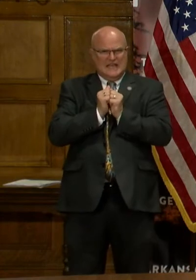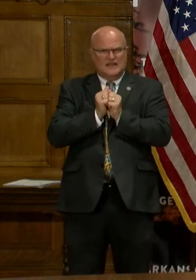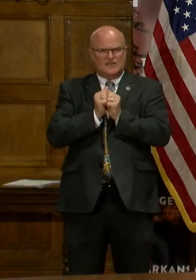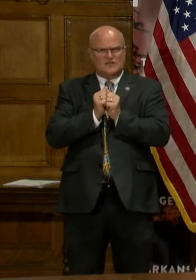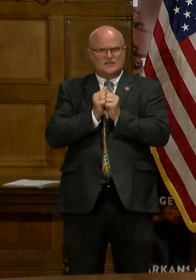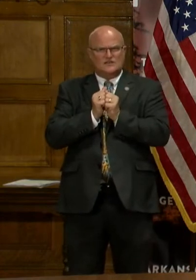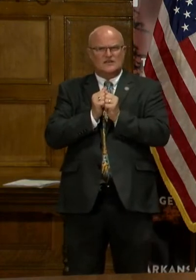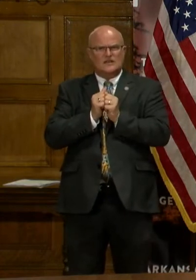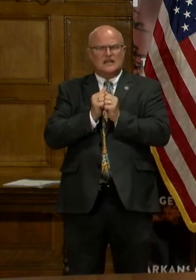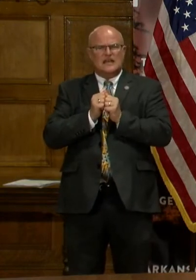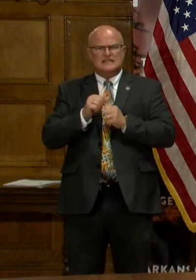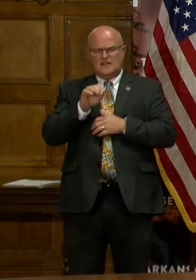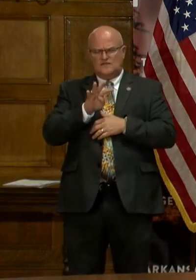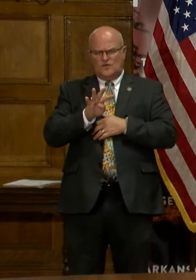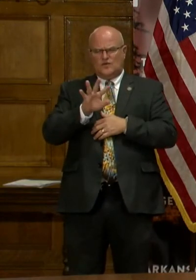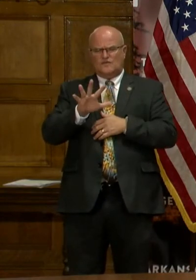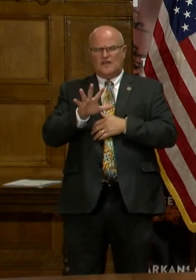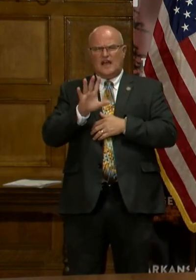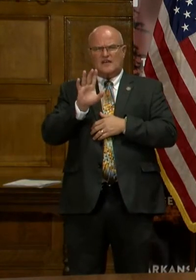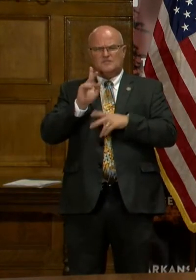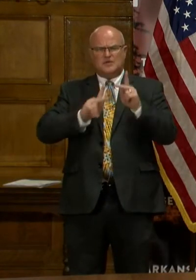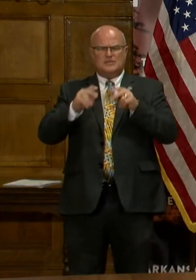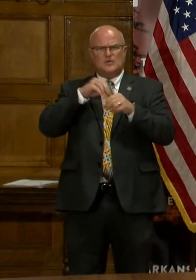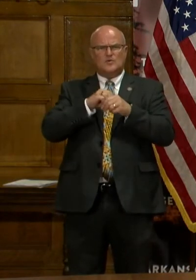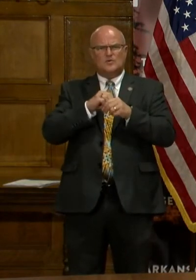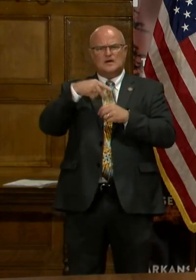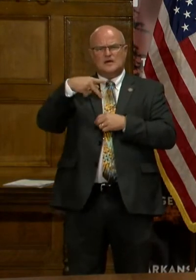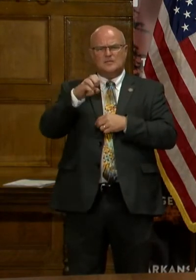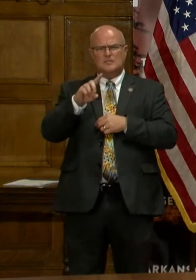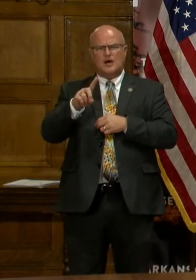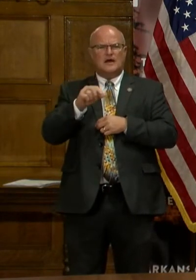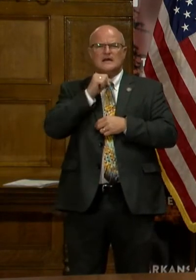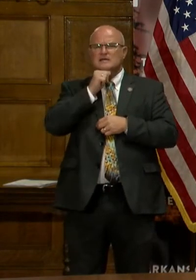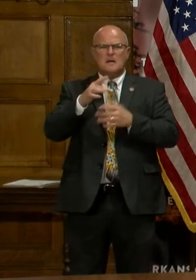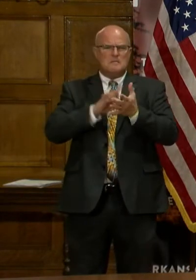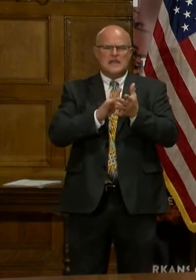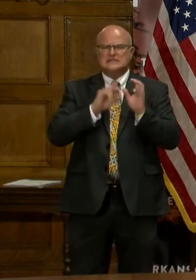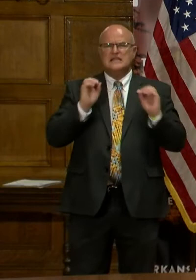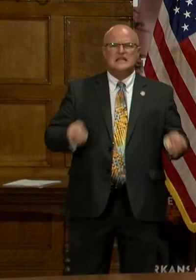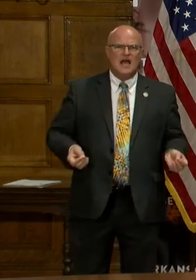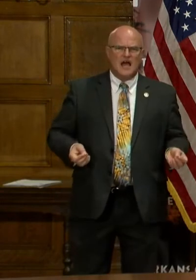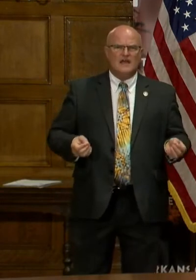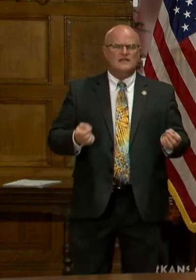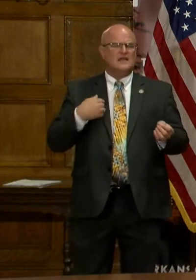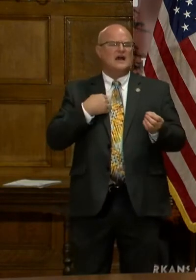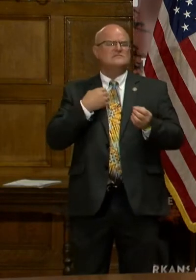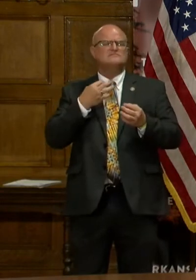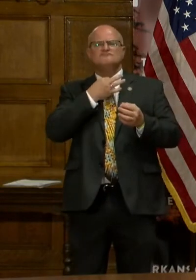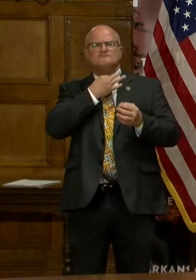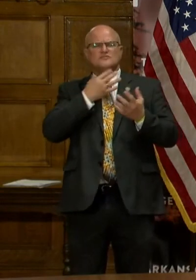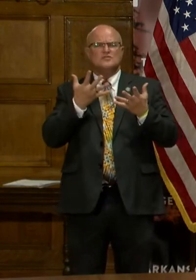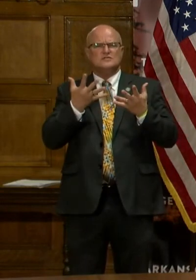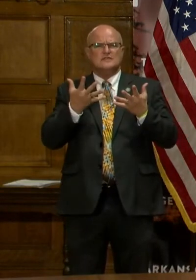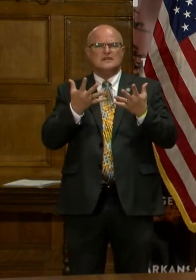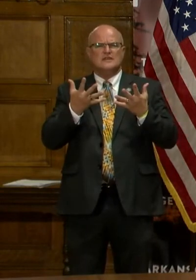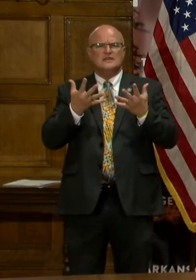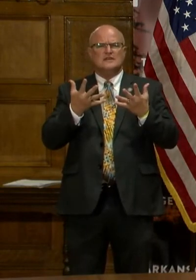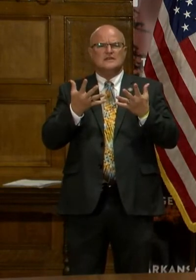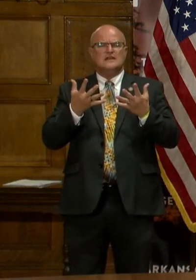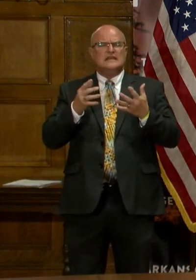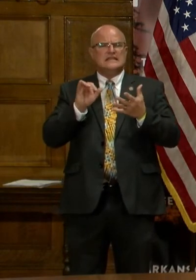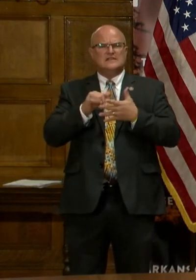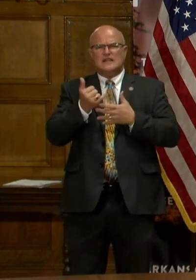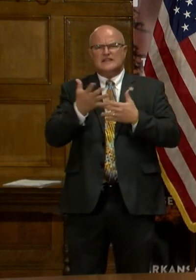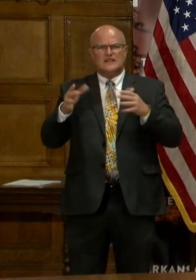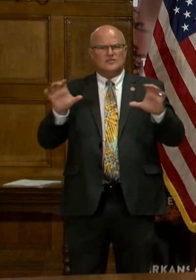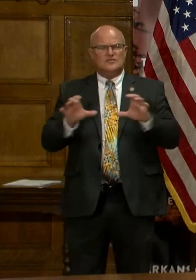up to 45 people in a single pod. They're not receiving any medicine, they say, and some are saying they're not even given their test results. Is